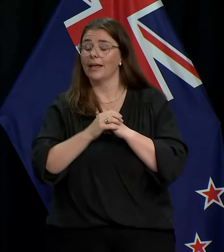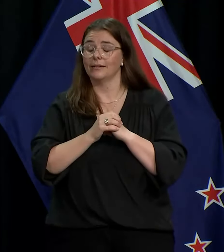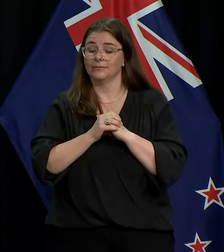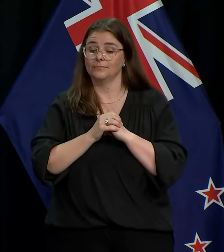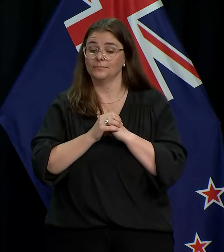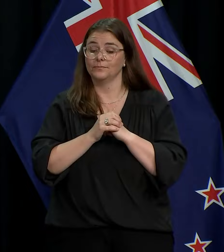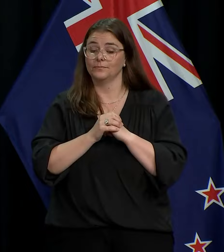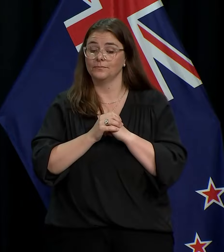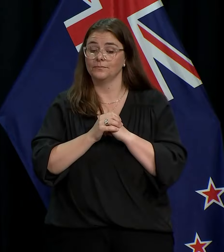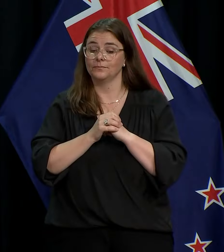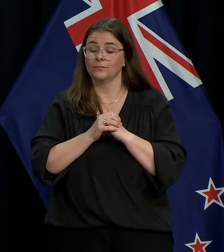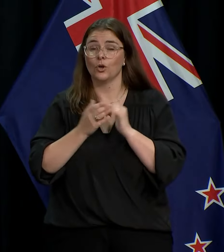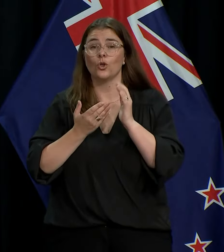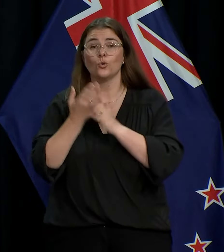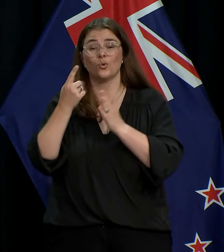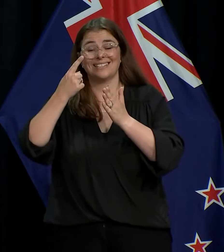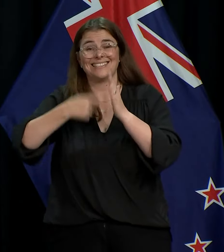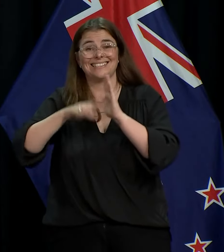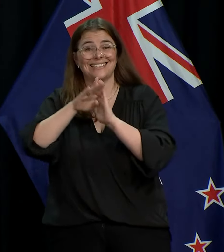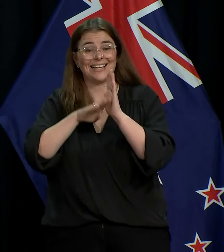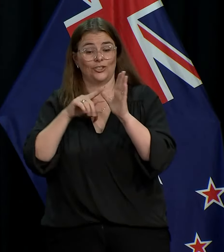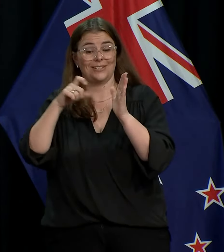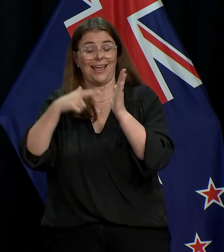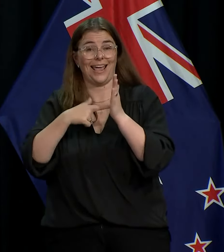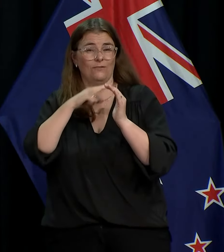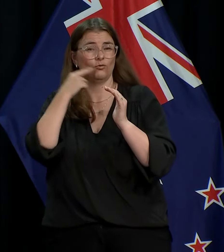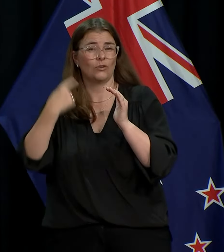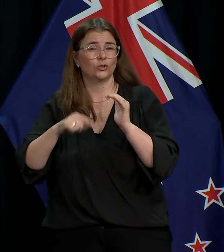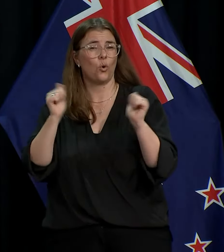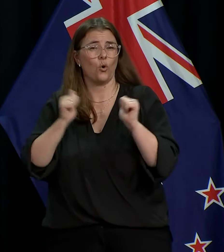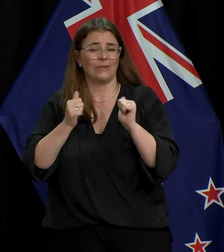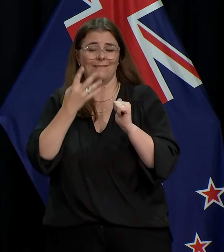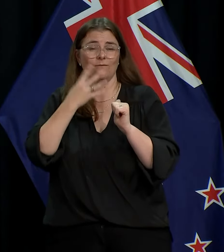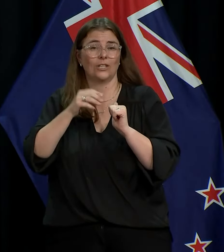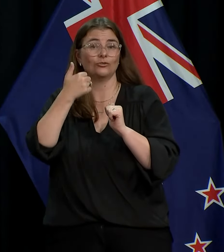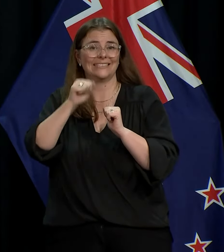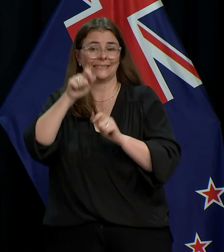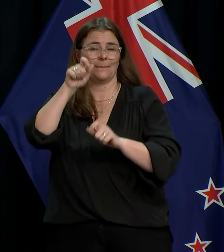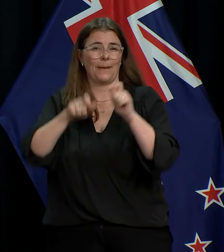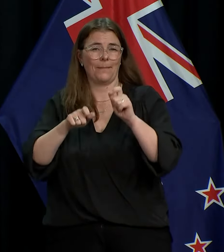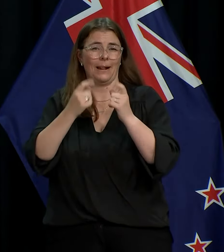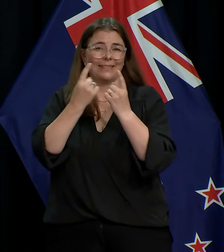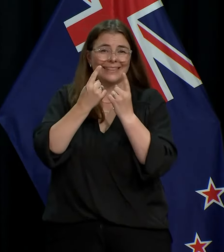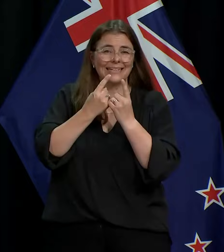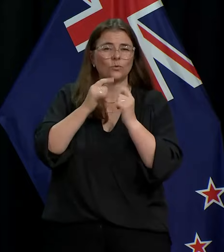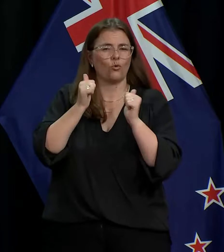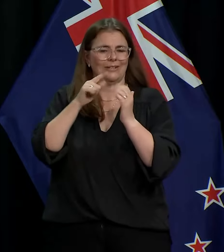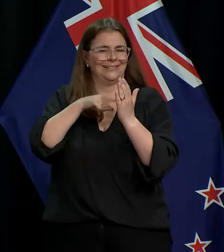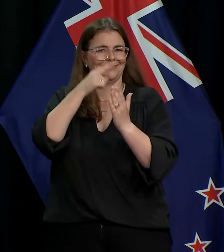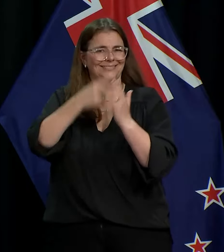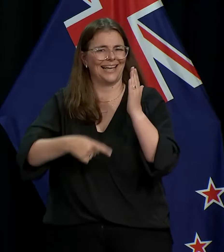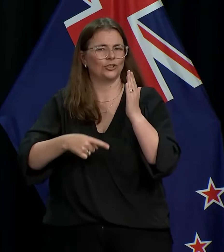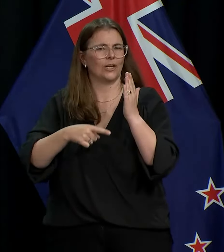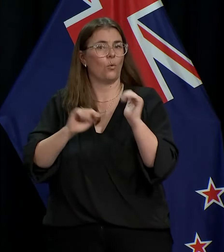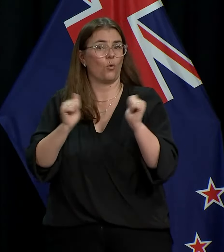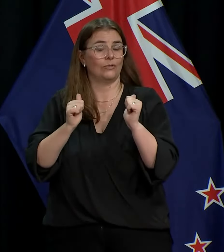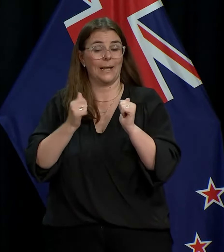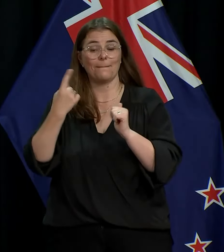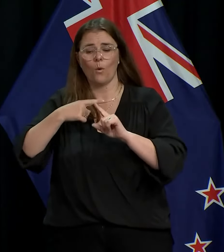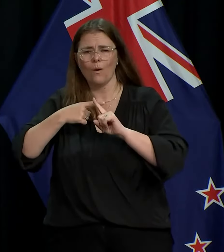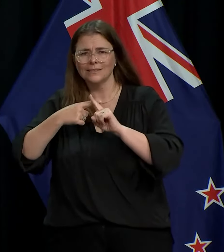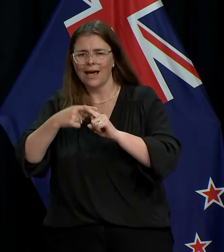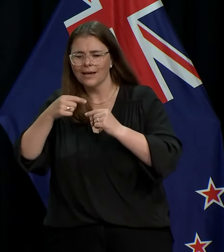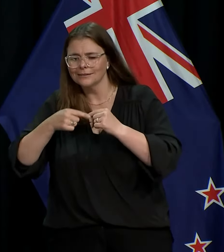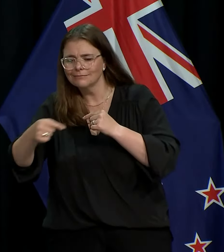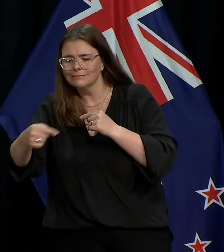through the Russia Sanctions Act, we've already designated over 460 individuals and entities, and we'll be announcing more targets in the coming